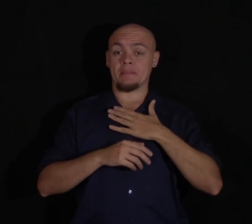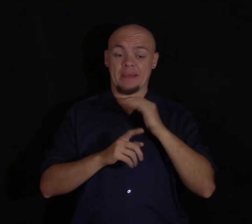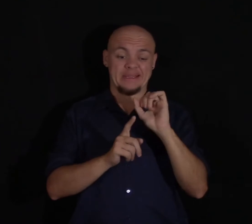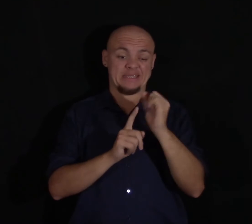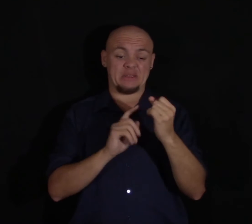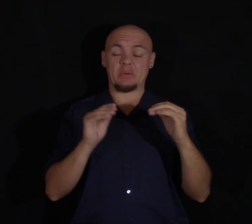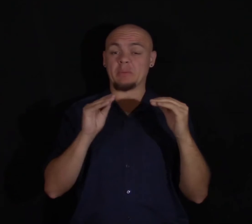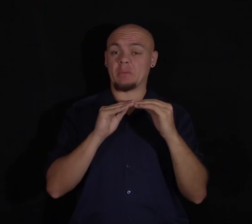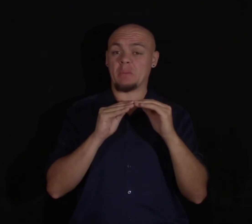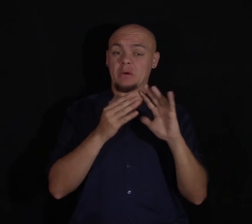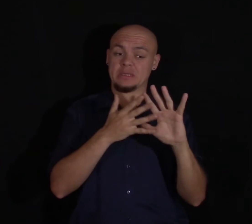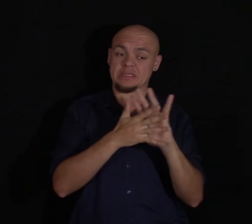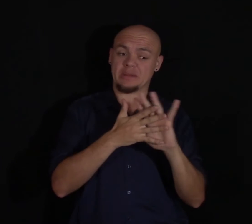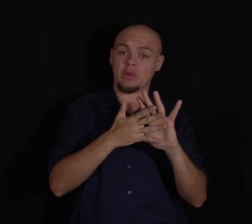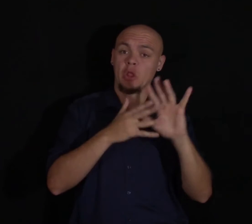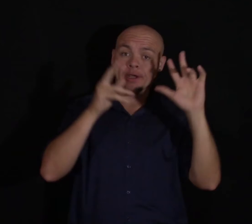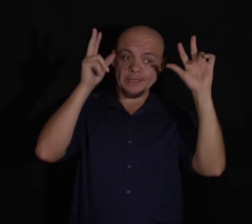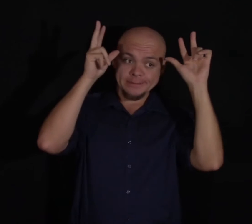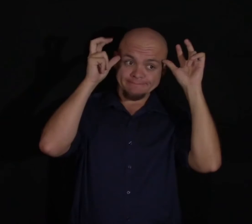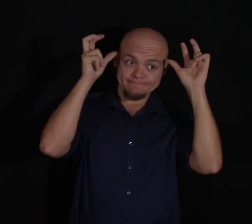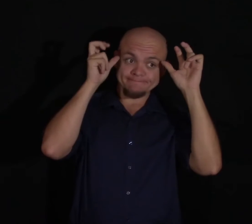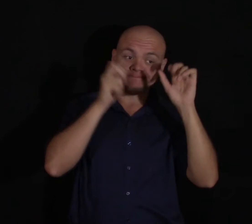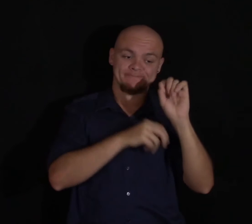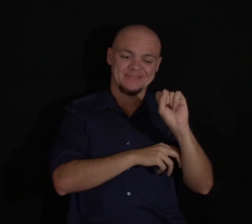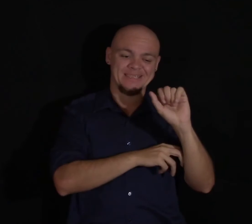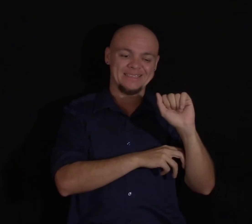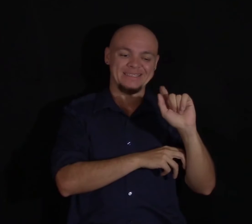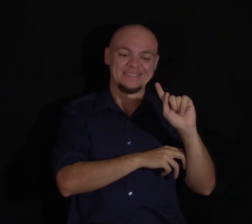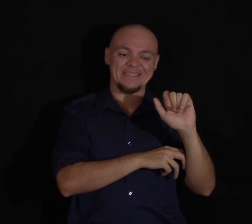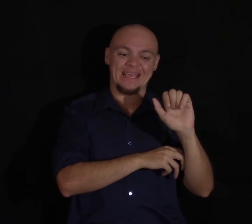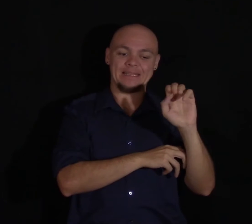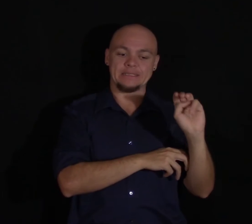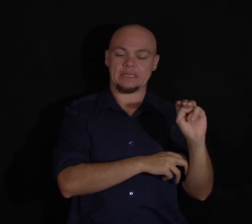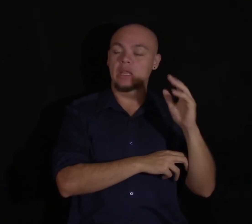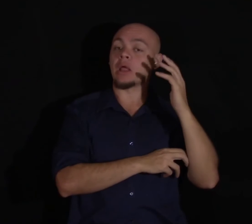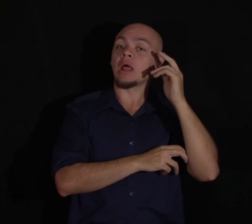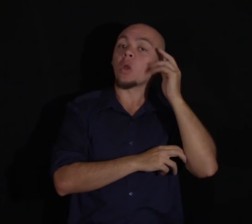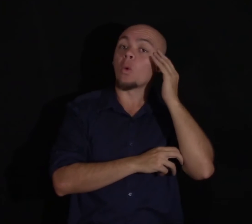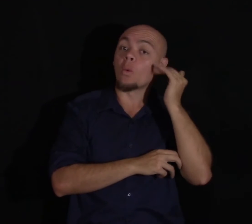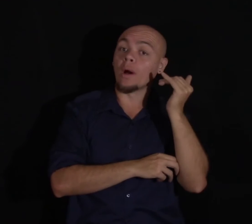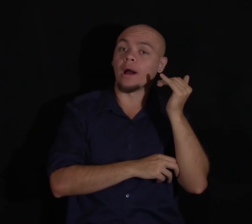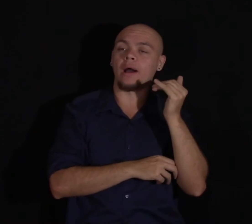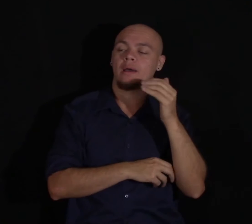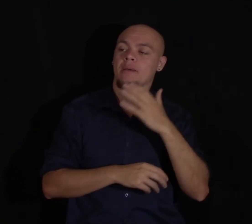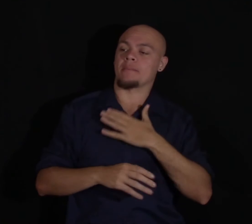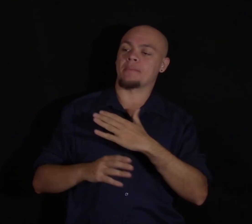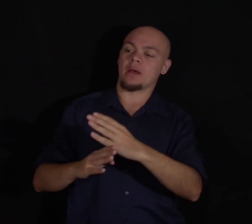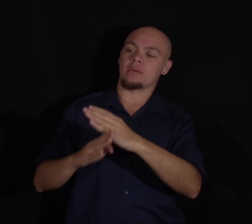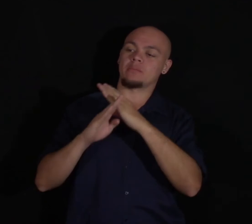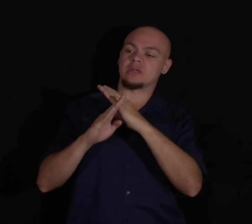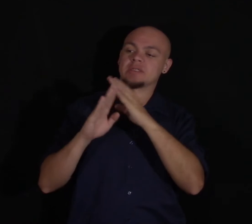often, like him, when I viewed the bliss of my protectors, a bitter gall of envy rose within me.